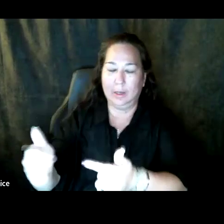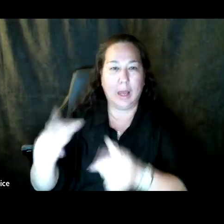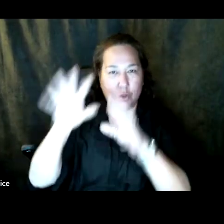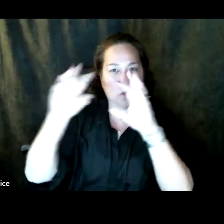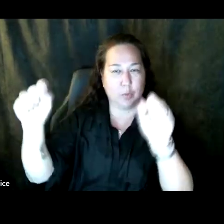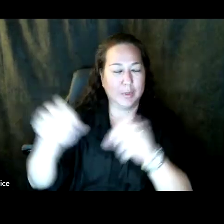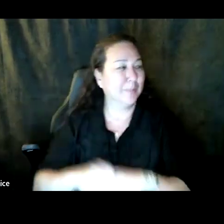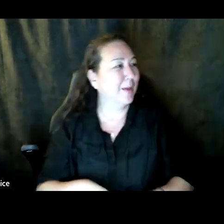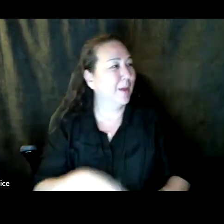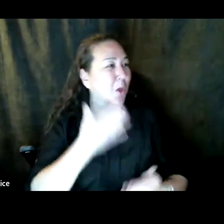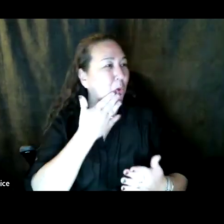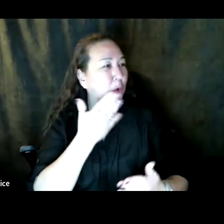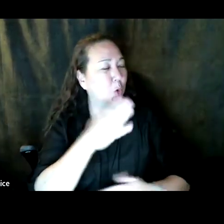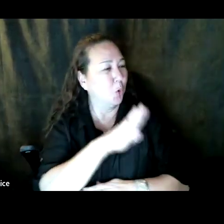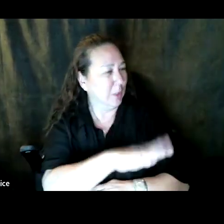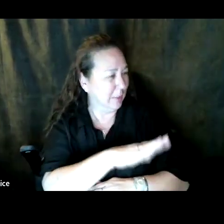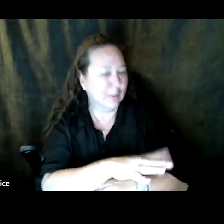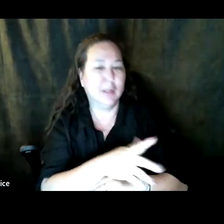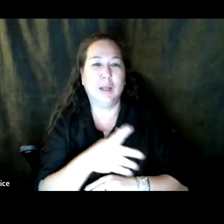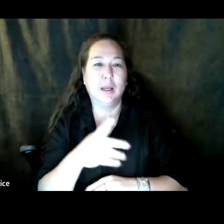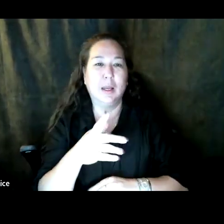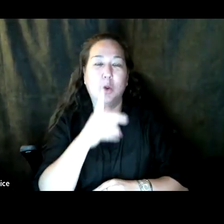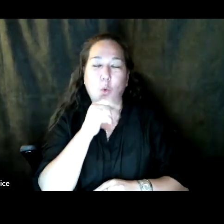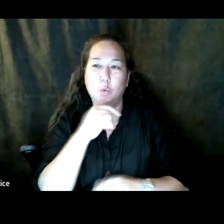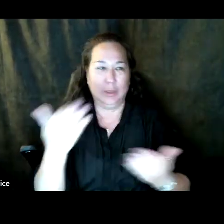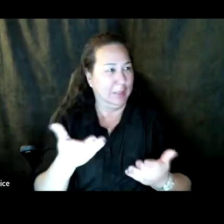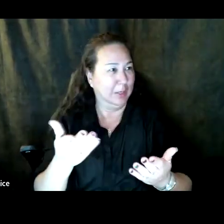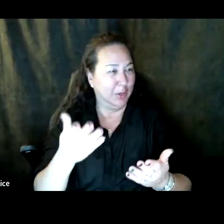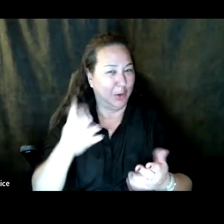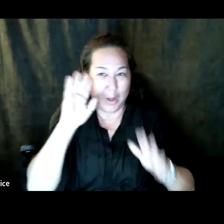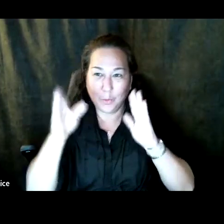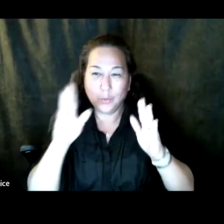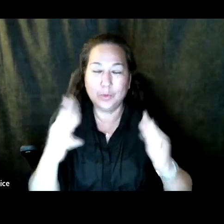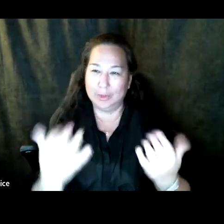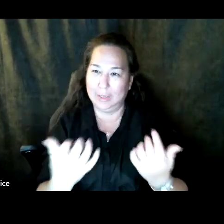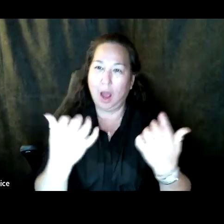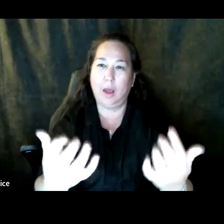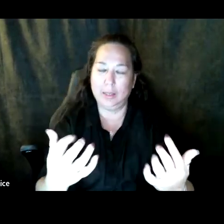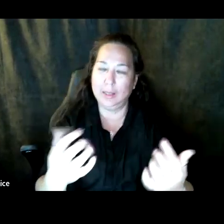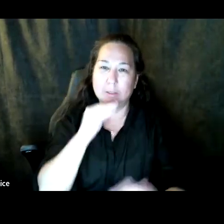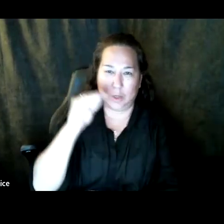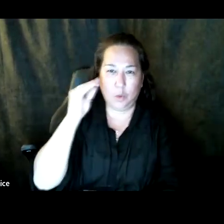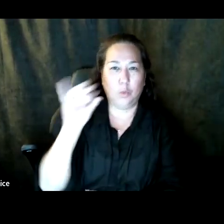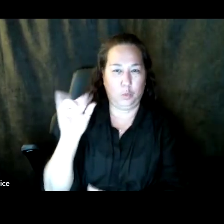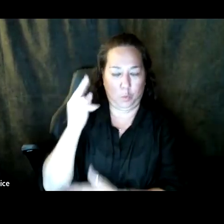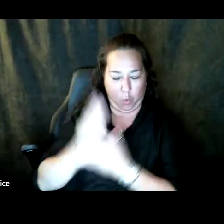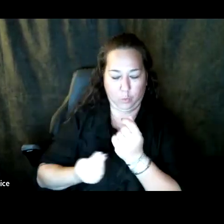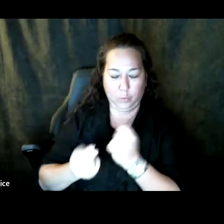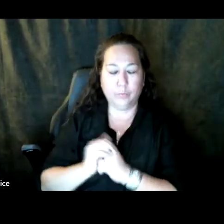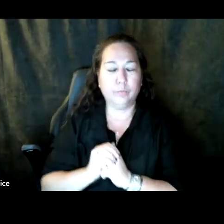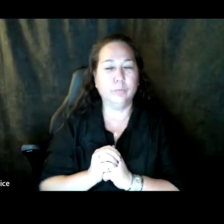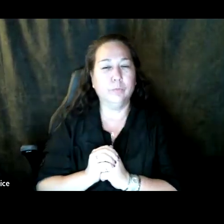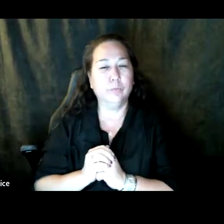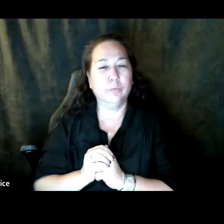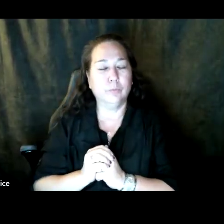Robinson. Good evening to the audience, both in school committee chambers and at home. I'd like to begin with